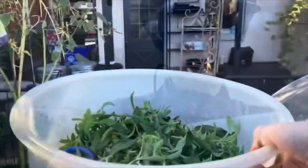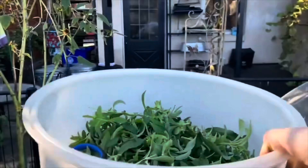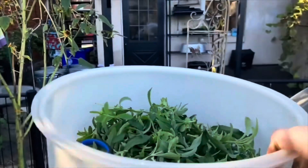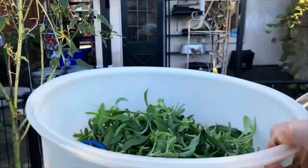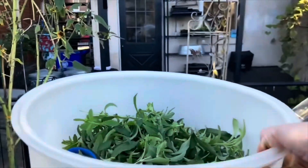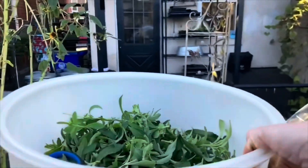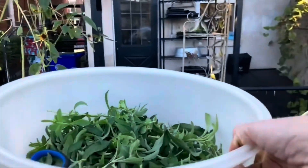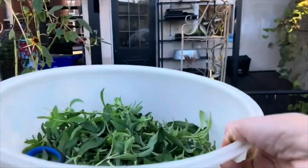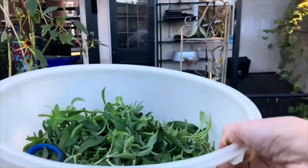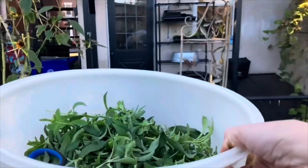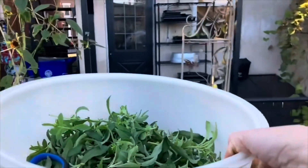some water.